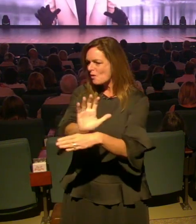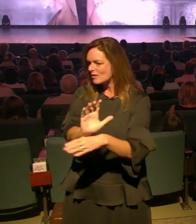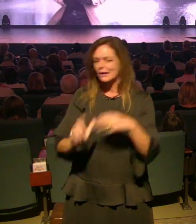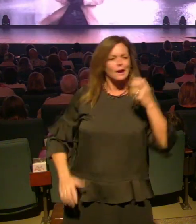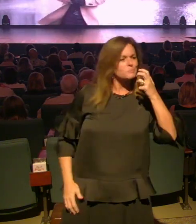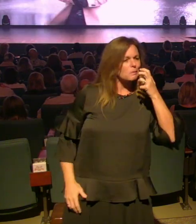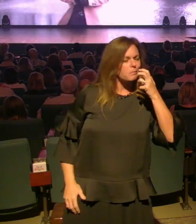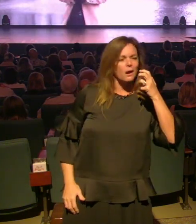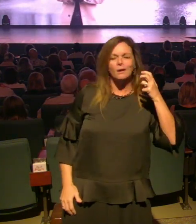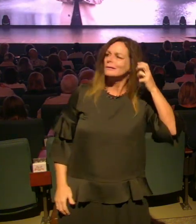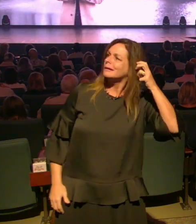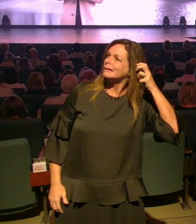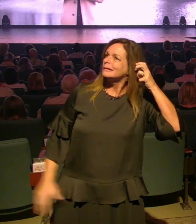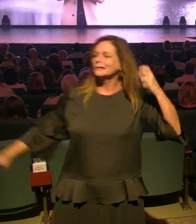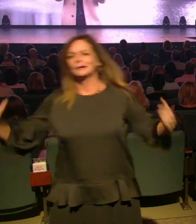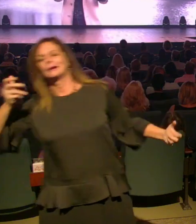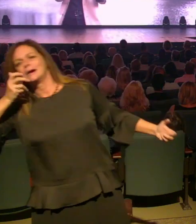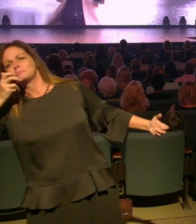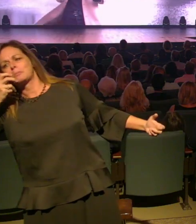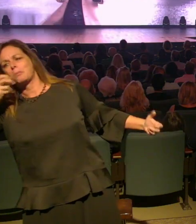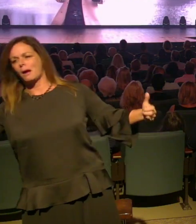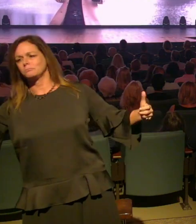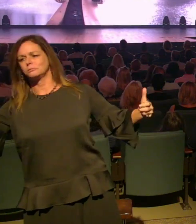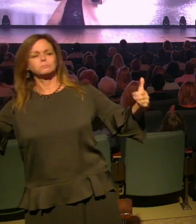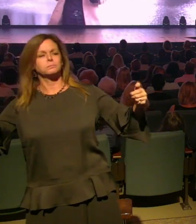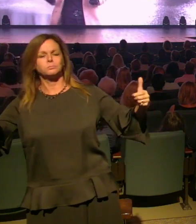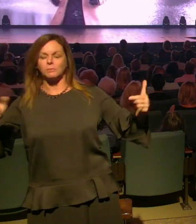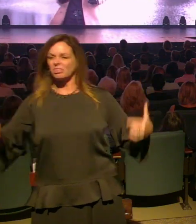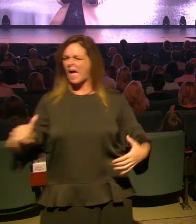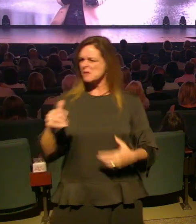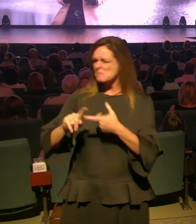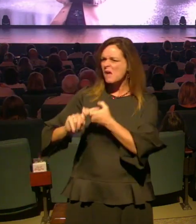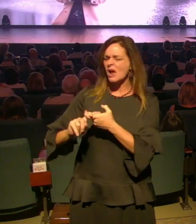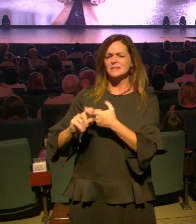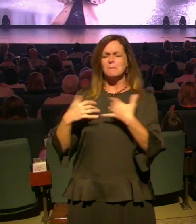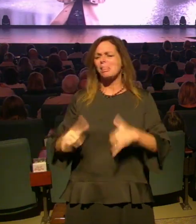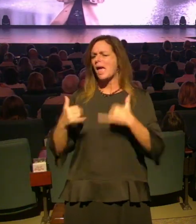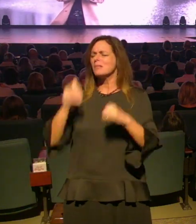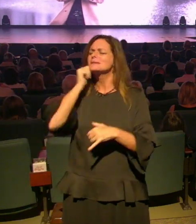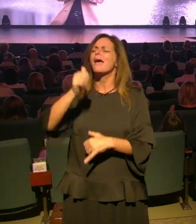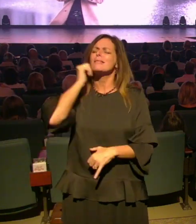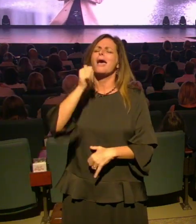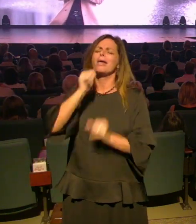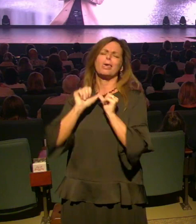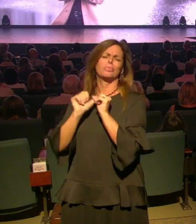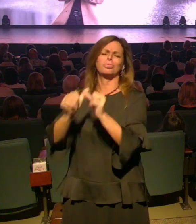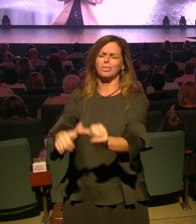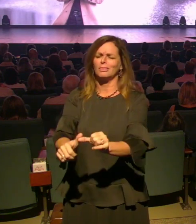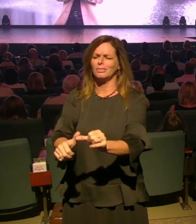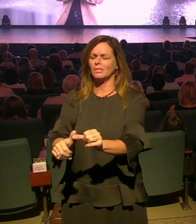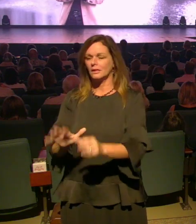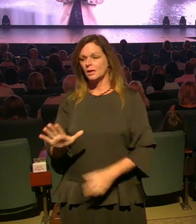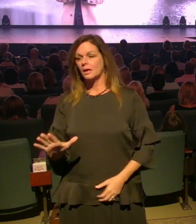amazing. My friends and I played with those things every day that year. Later on as a dad, I remembered that the greatest gift I ever received